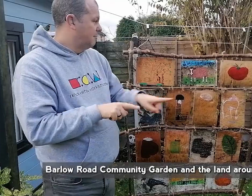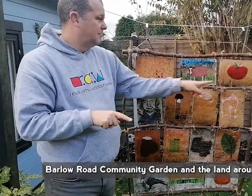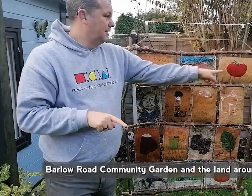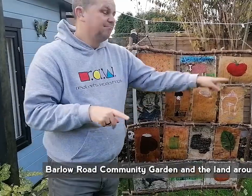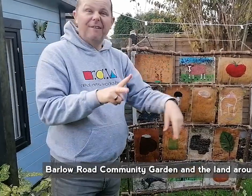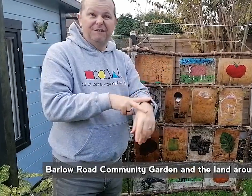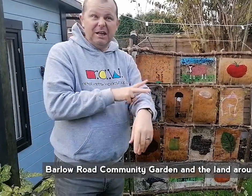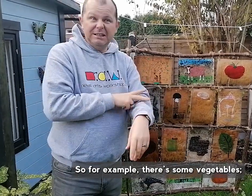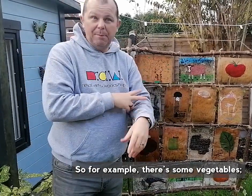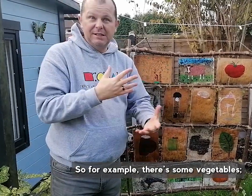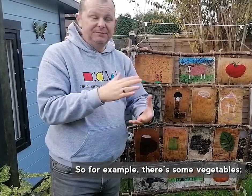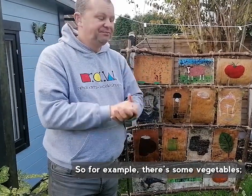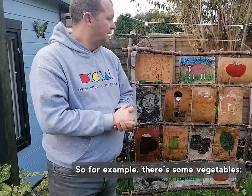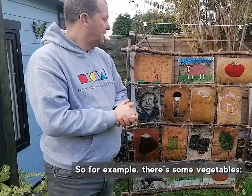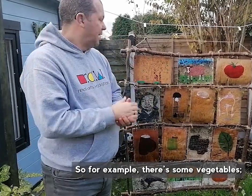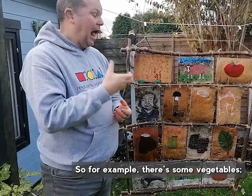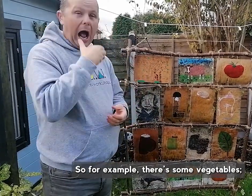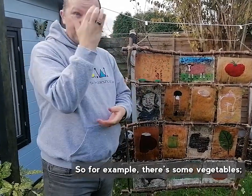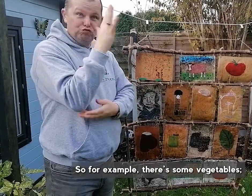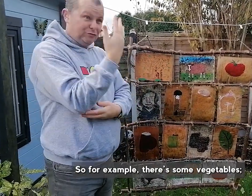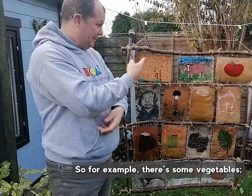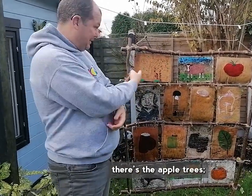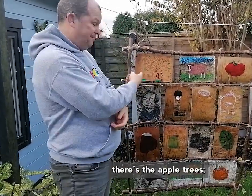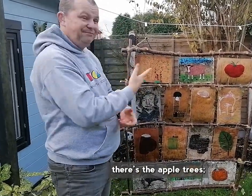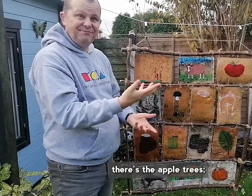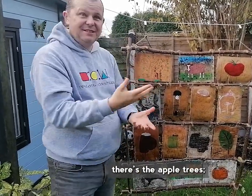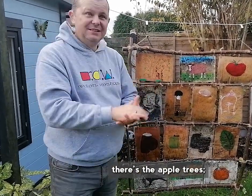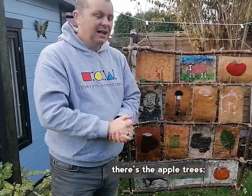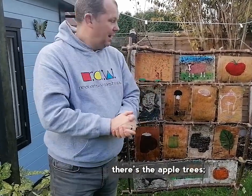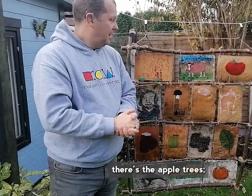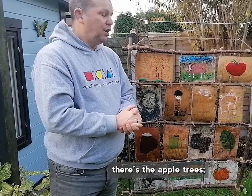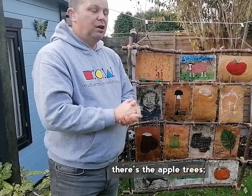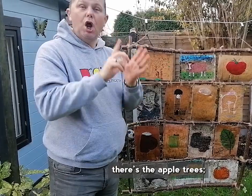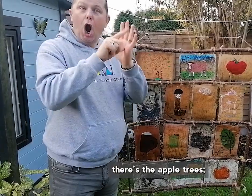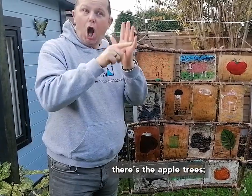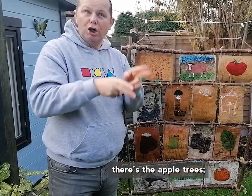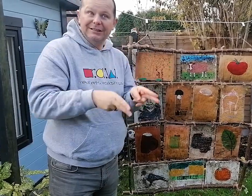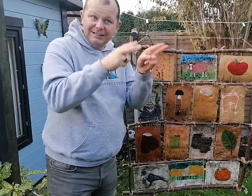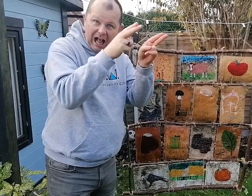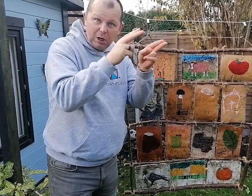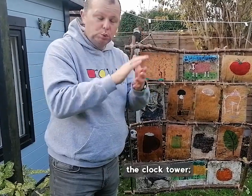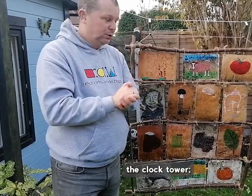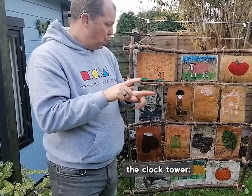around it. So for example, there's some vegetables, there's the apple trees, the clock